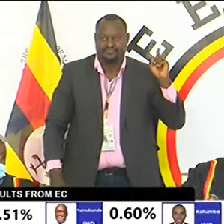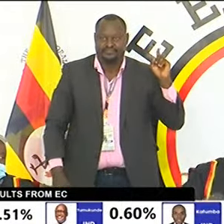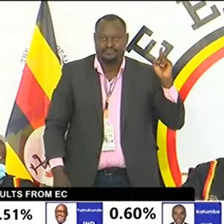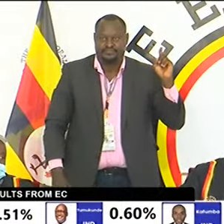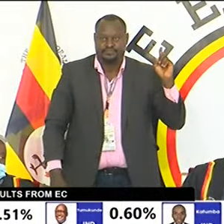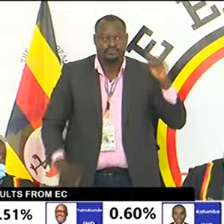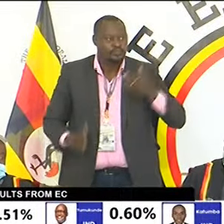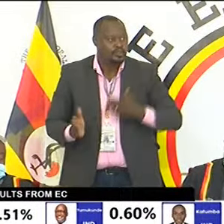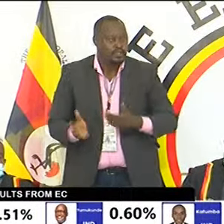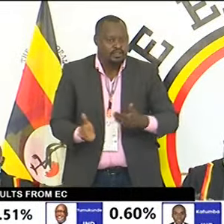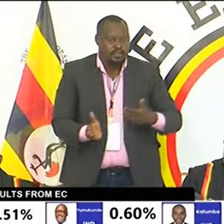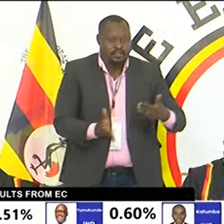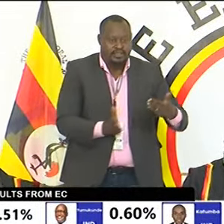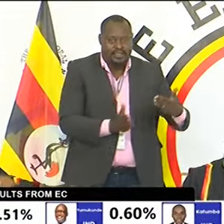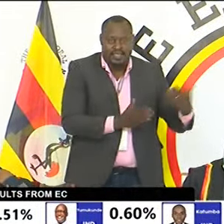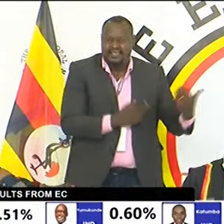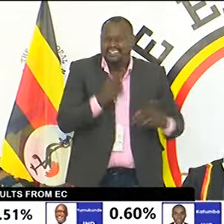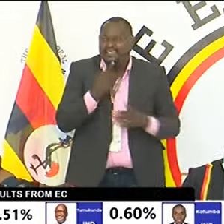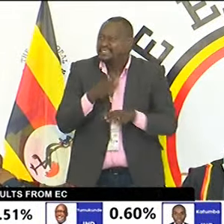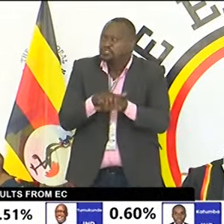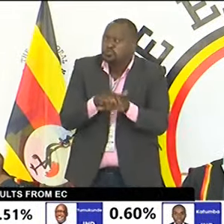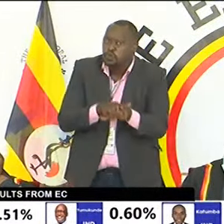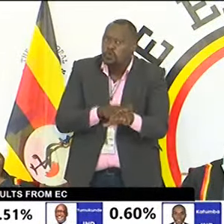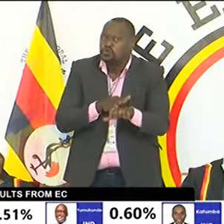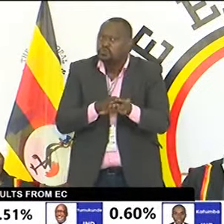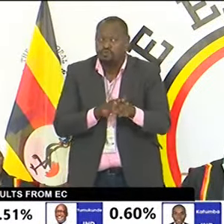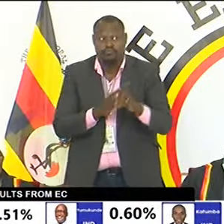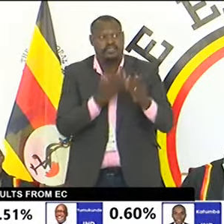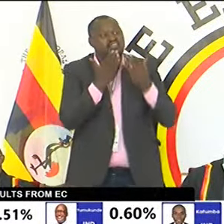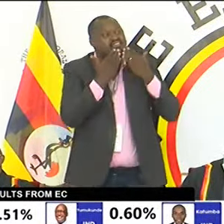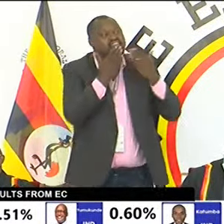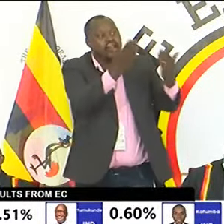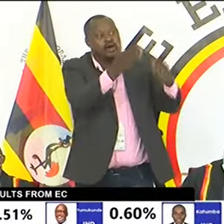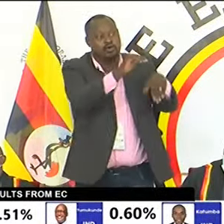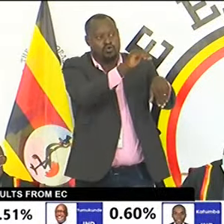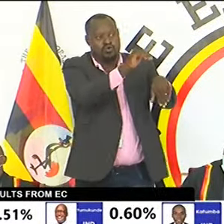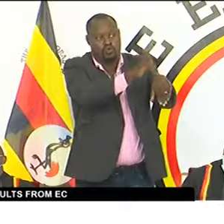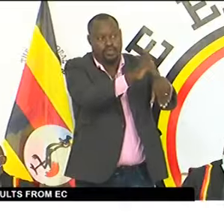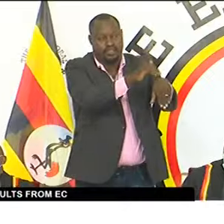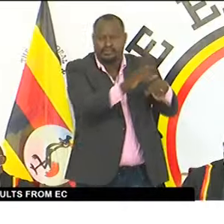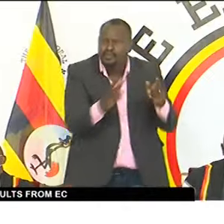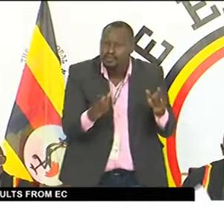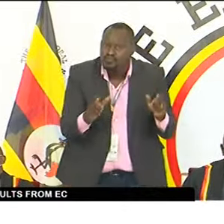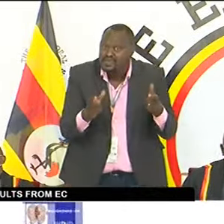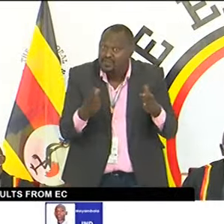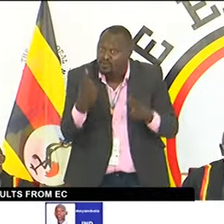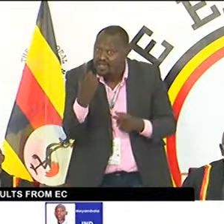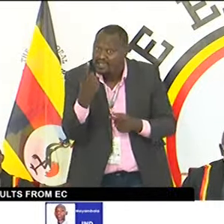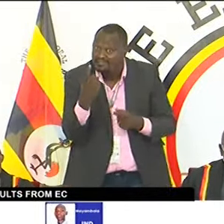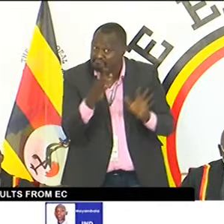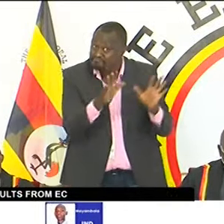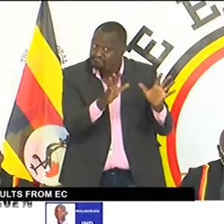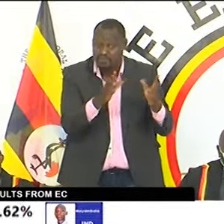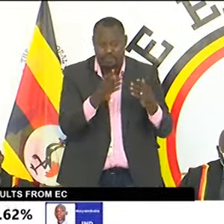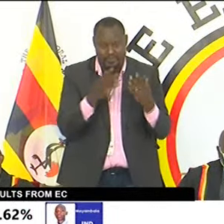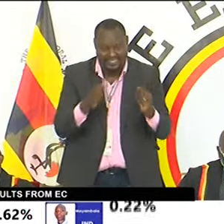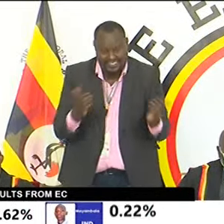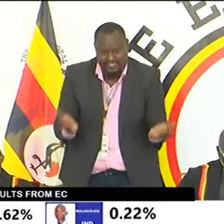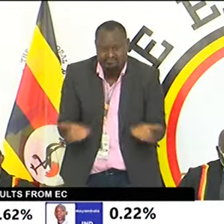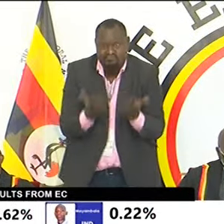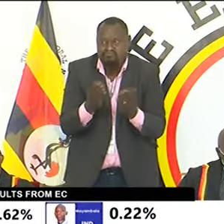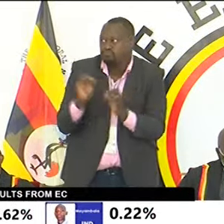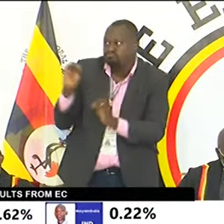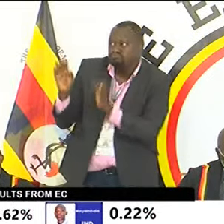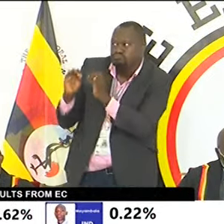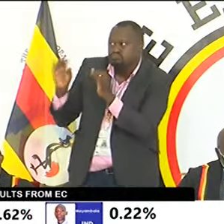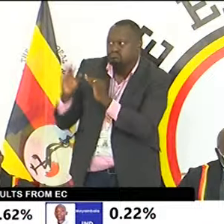Yes, on the speed, thank you very much for that observation, Radio 1. Probably we should improve on our speed. But